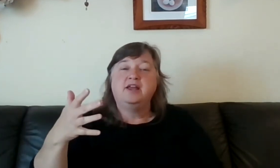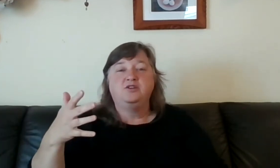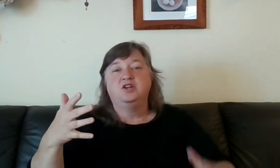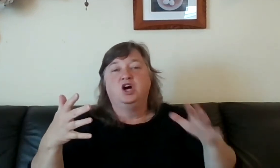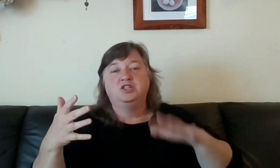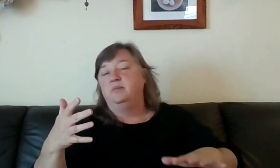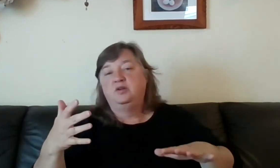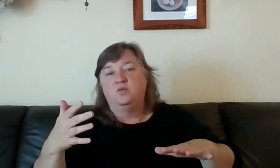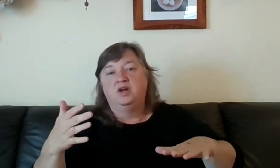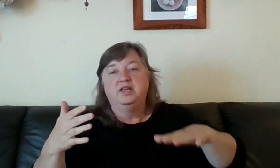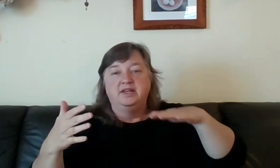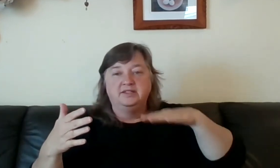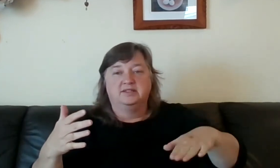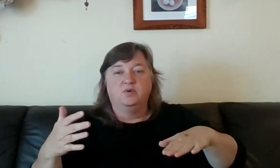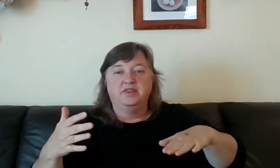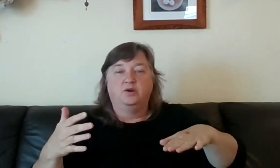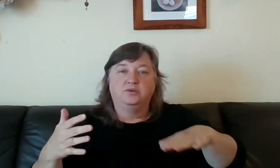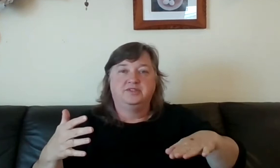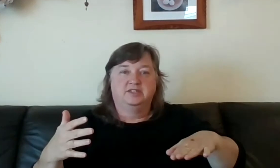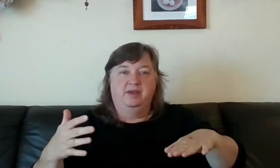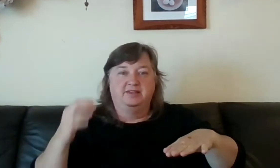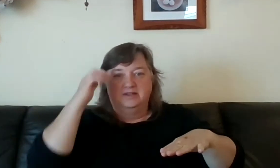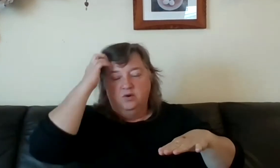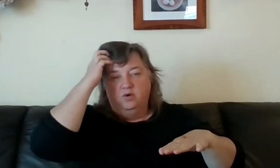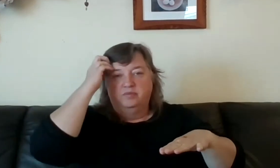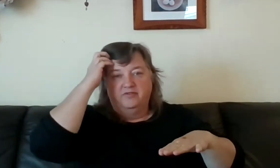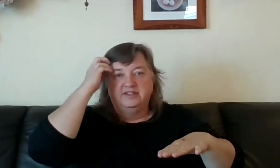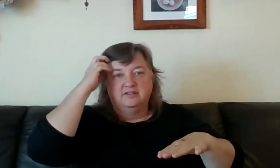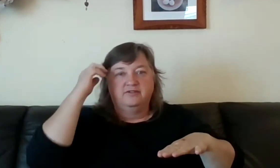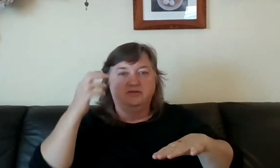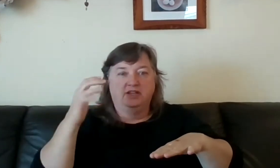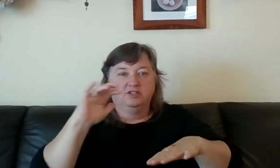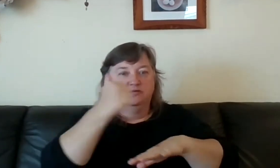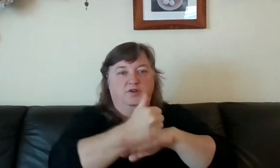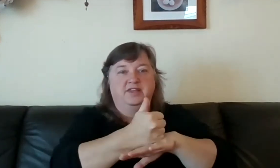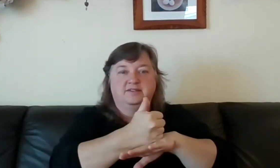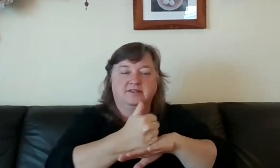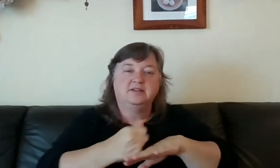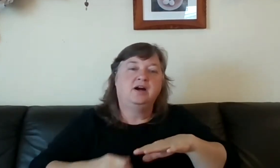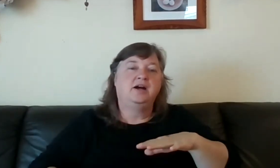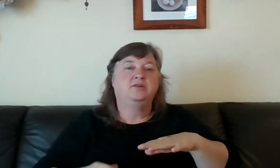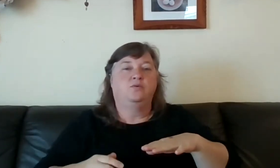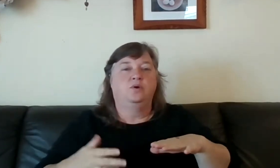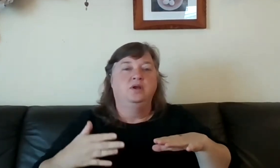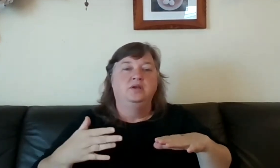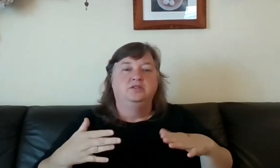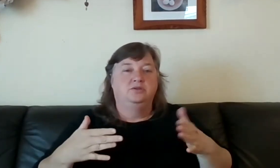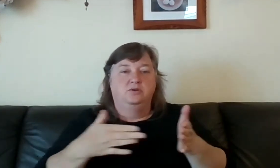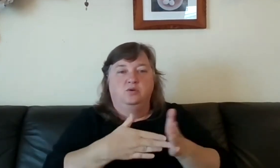your non-dominant one is the one that holds the space or provides the foundation for things to sit on or to